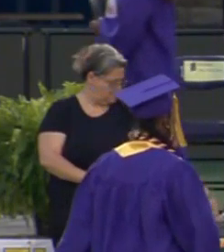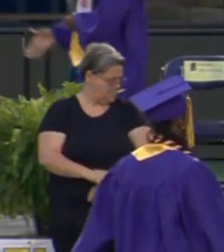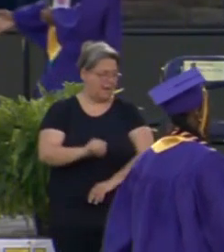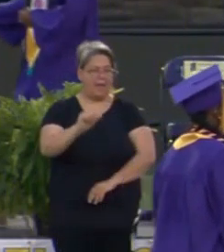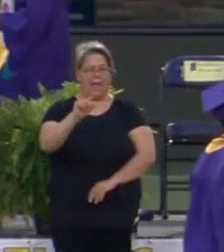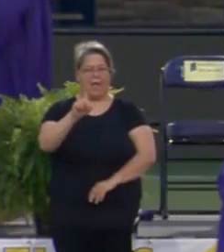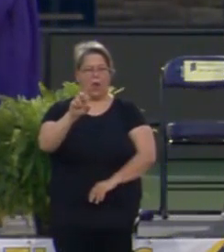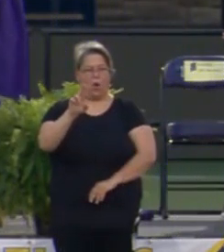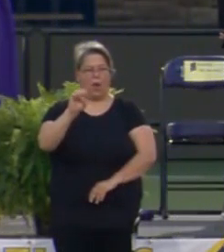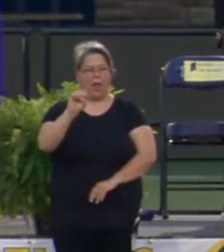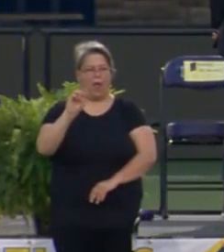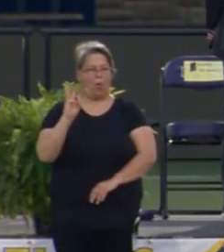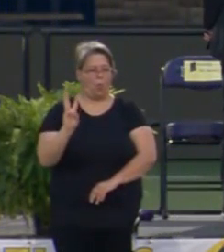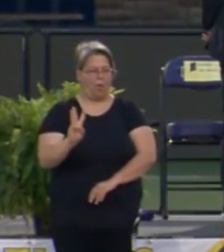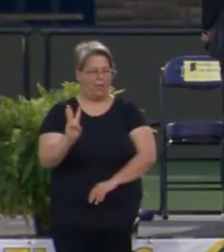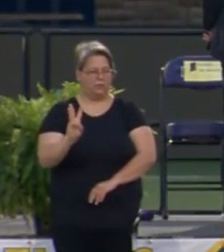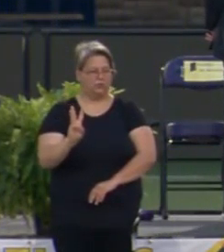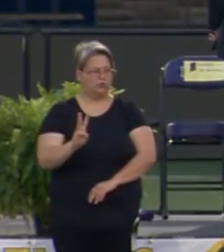Andrea Welch.